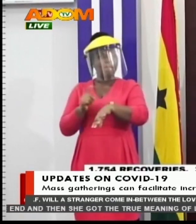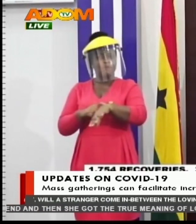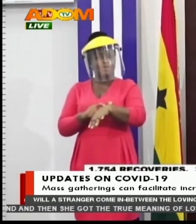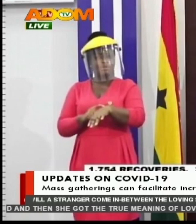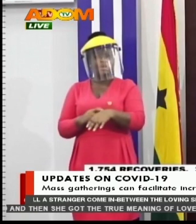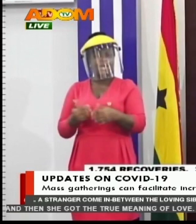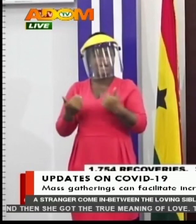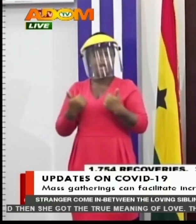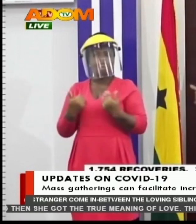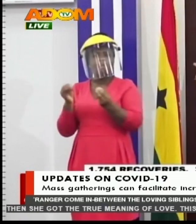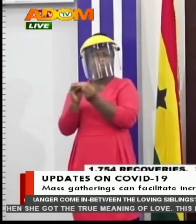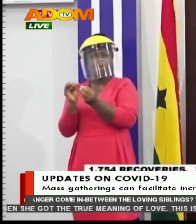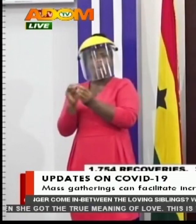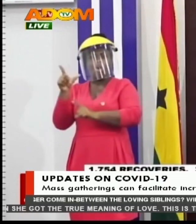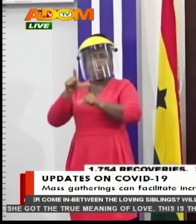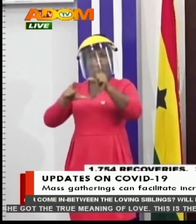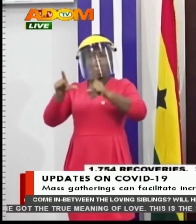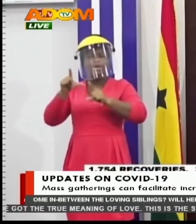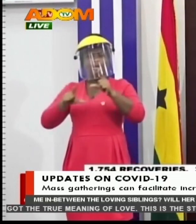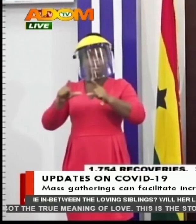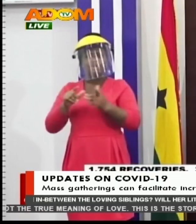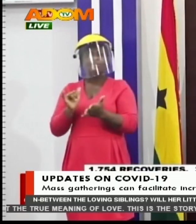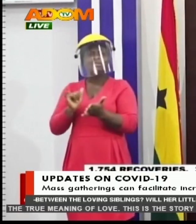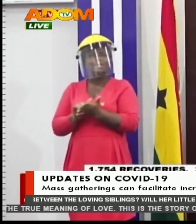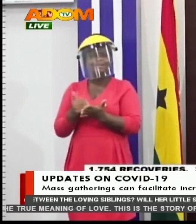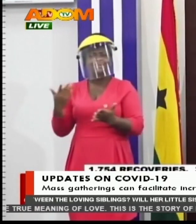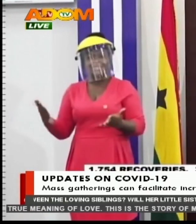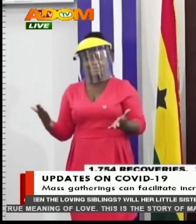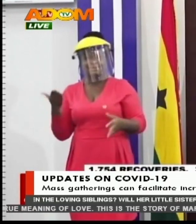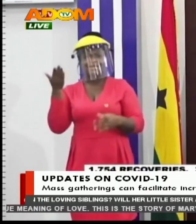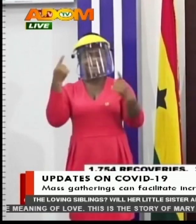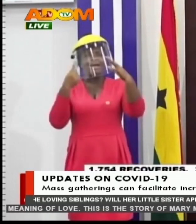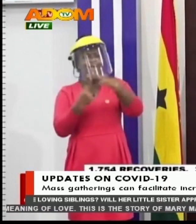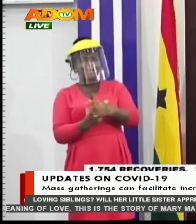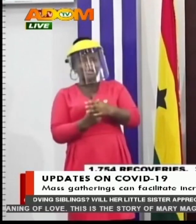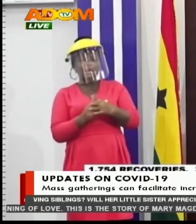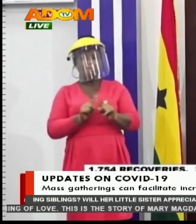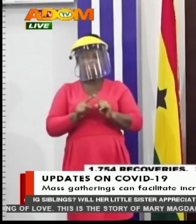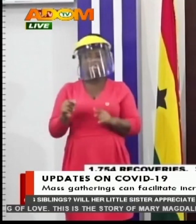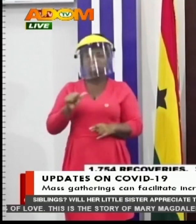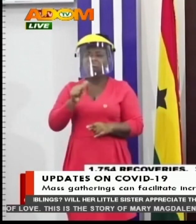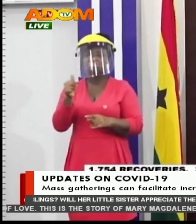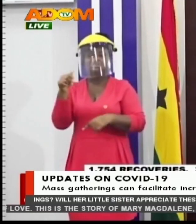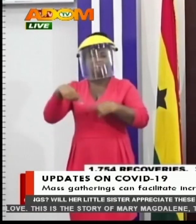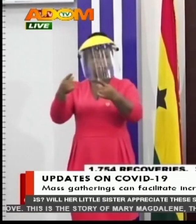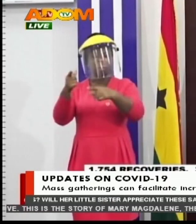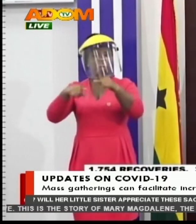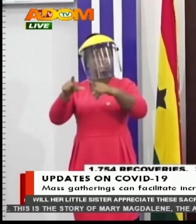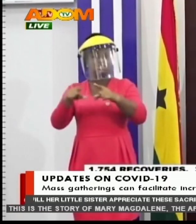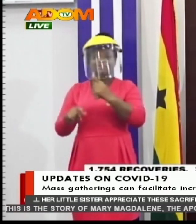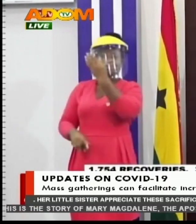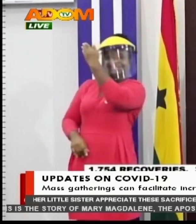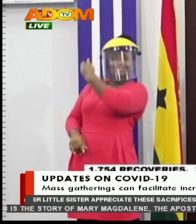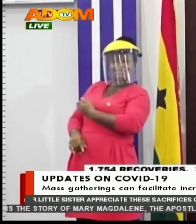into two sections. That is the new cases and the old cases, where the reference is made. So in trying to have an